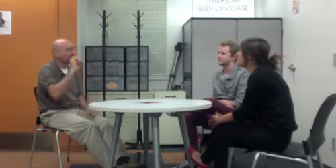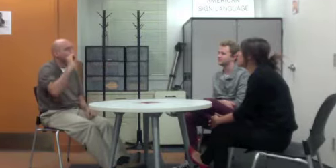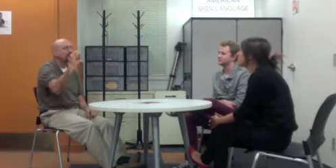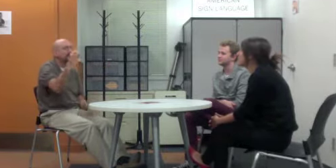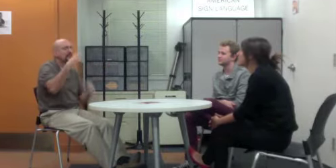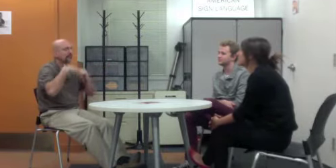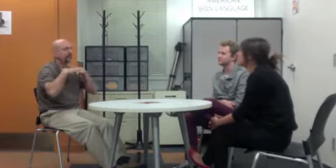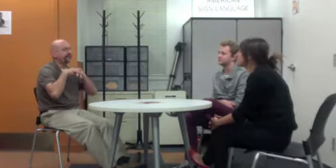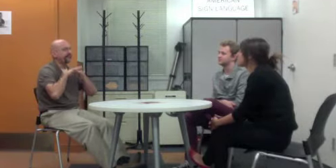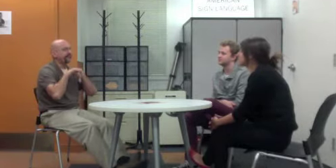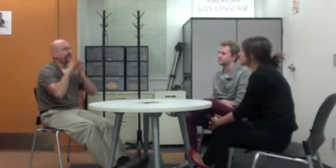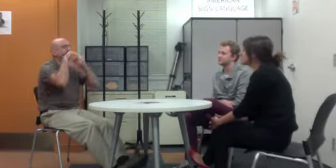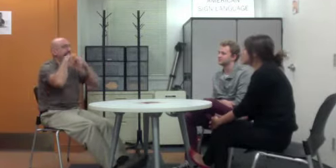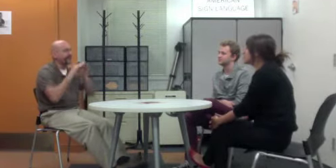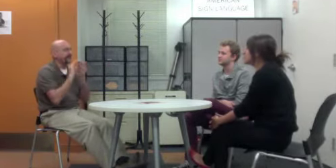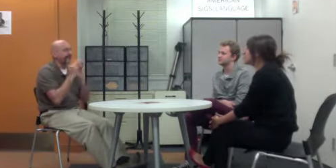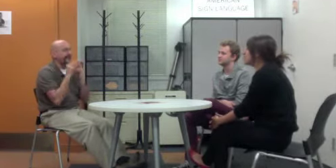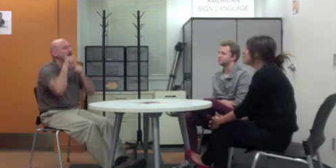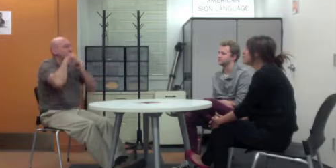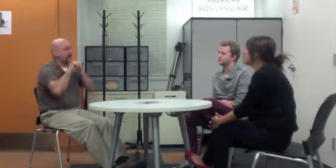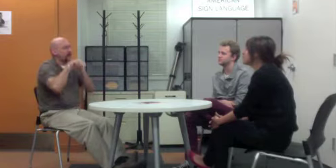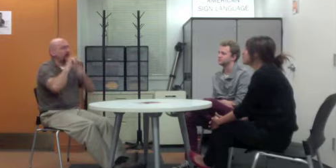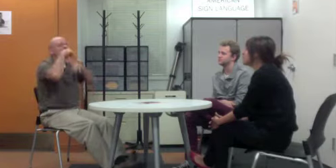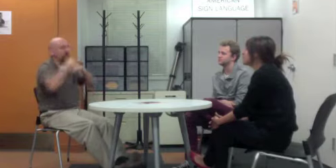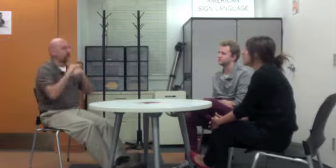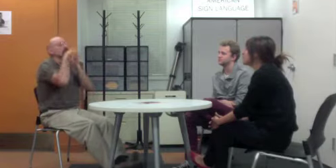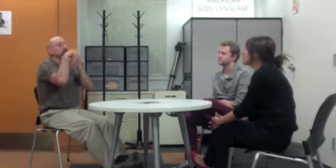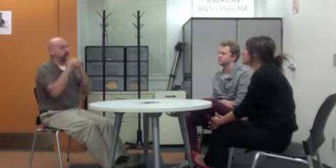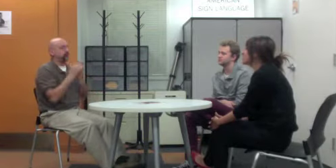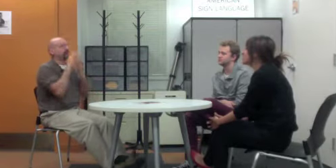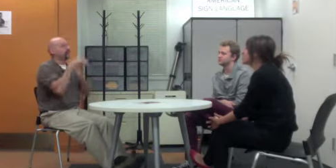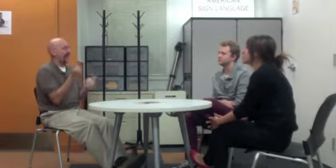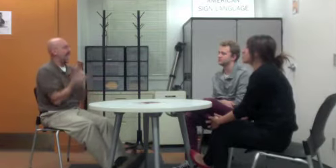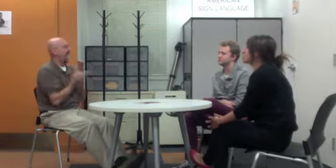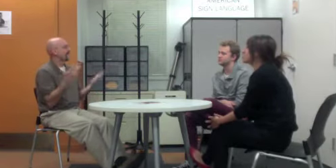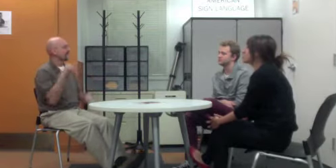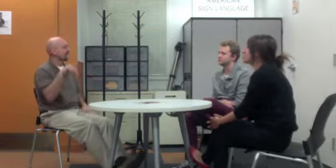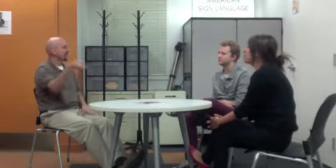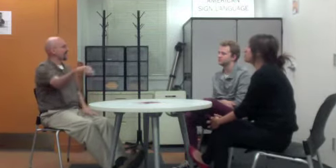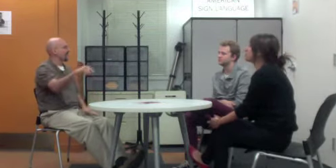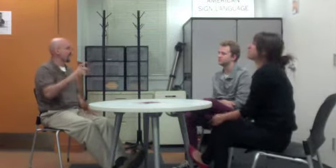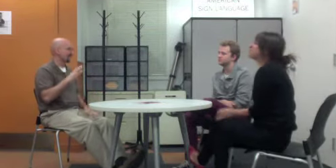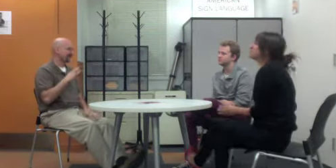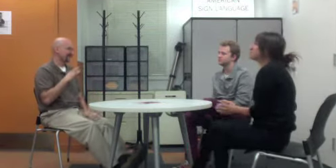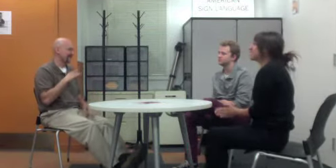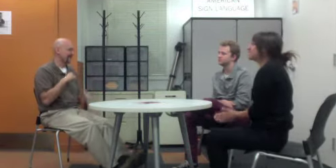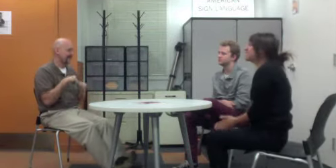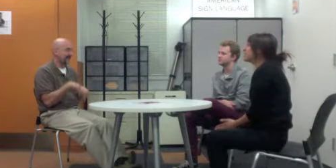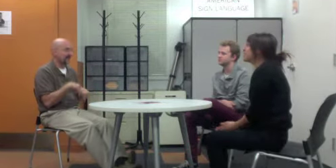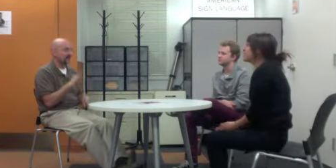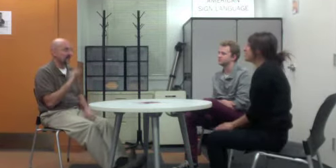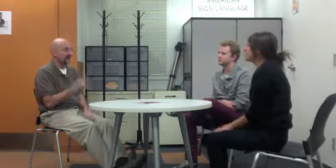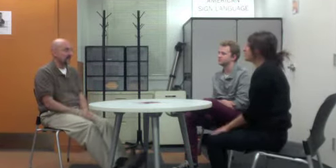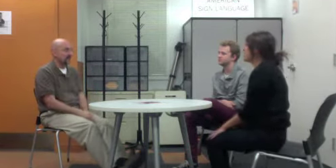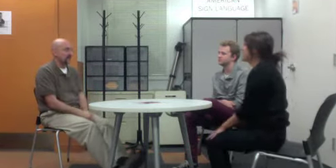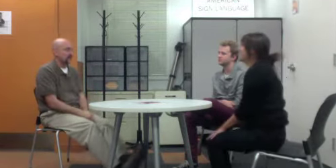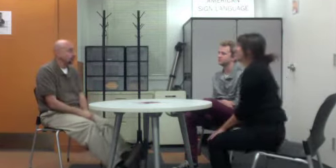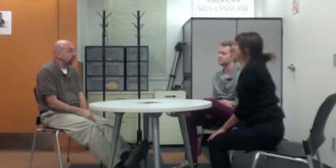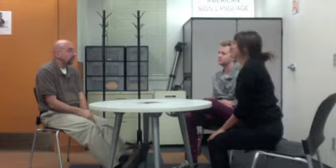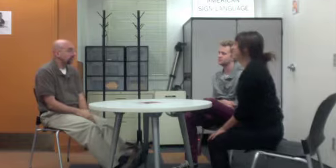And I'm from the East Coast, and everything is, there's so much activity going on.